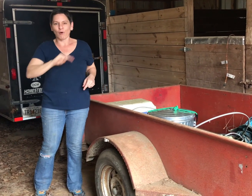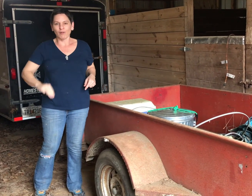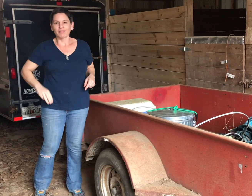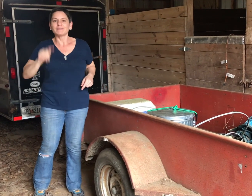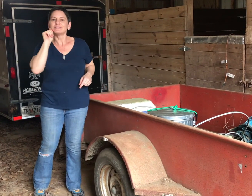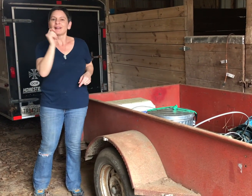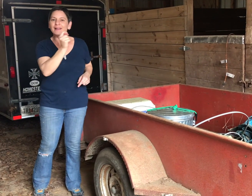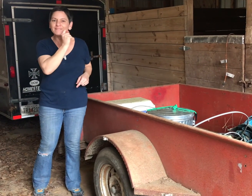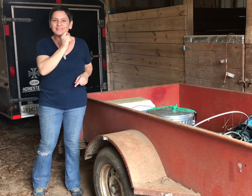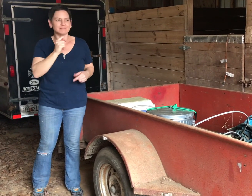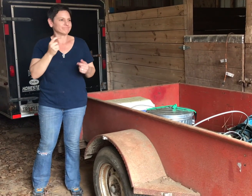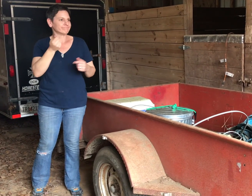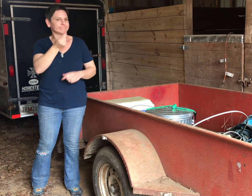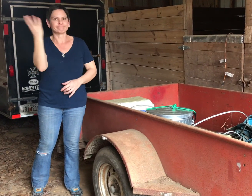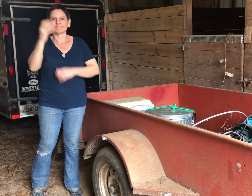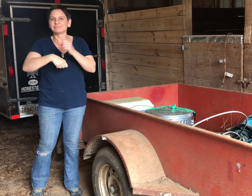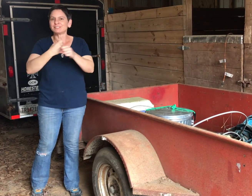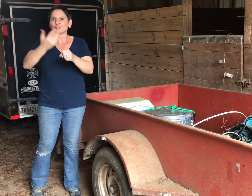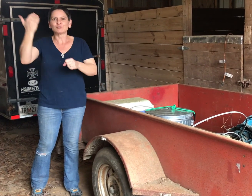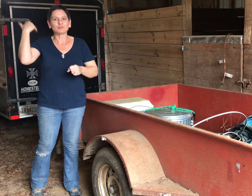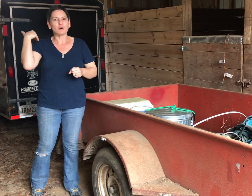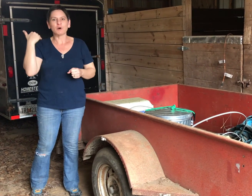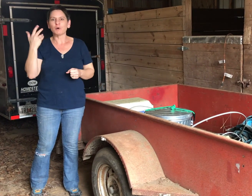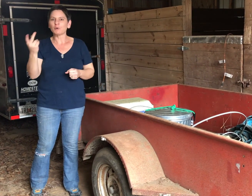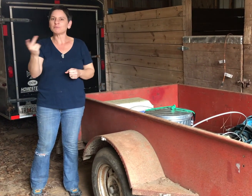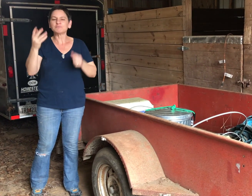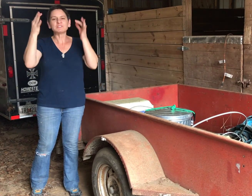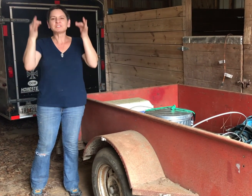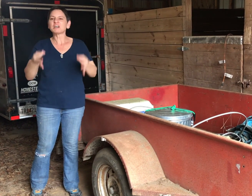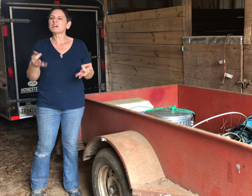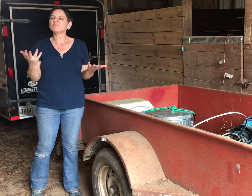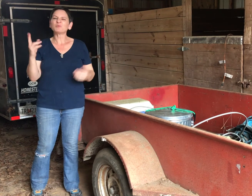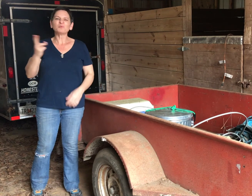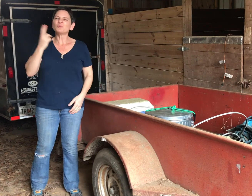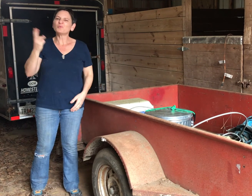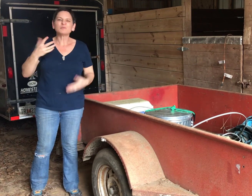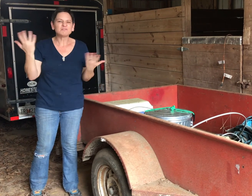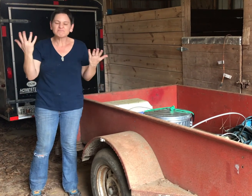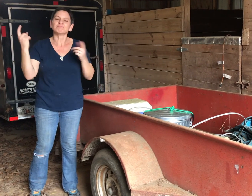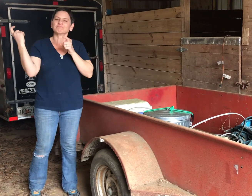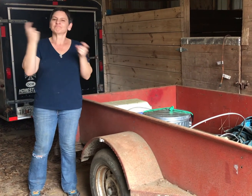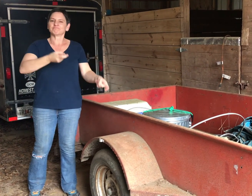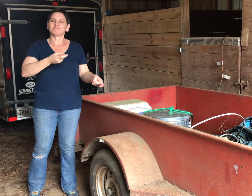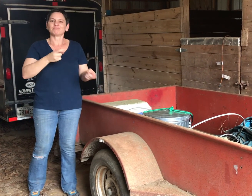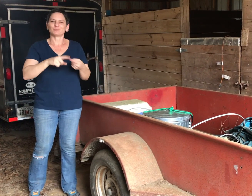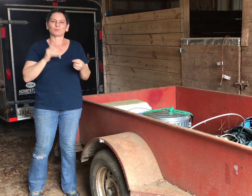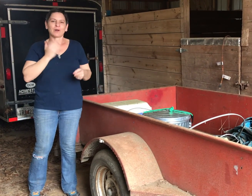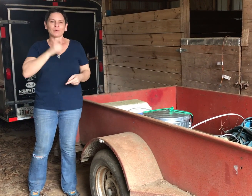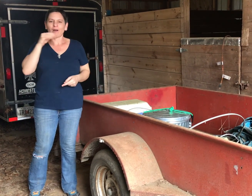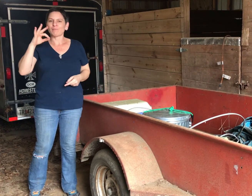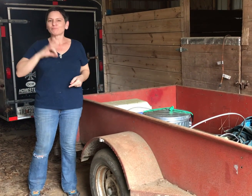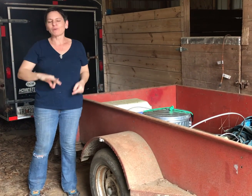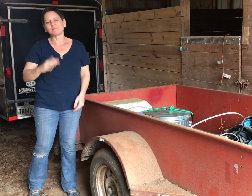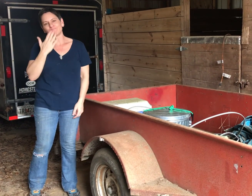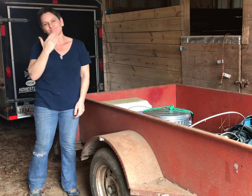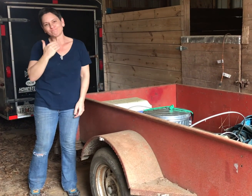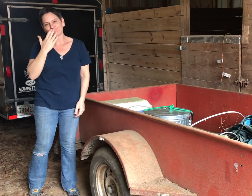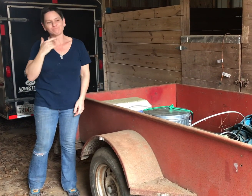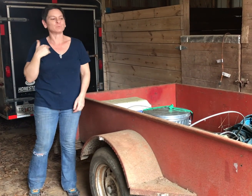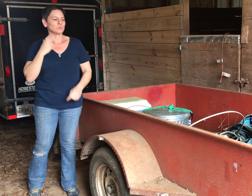Timms several years back. They had decided that they really weren't using it anymore and decided to donate it to